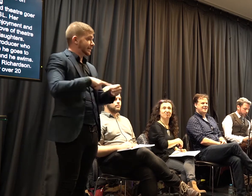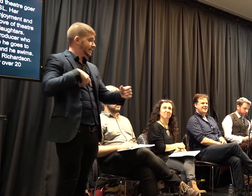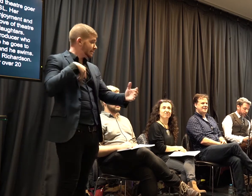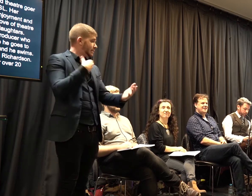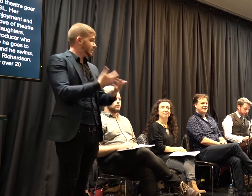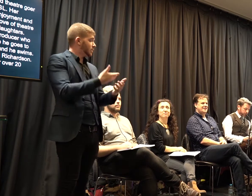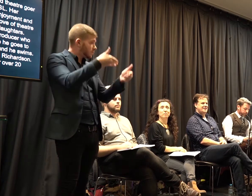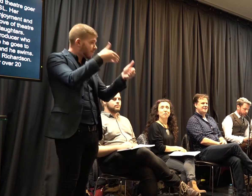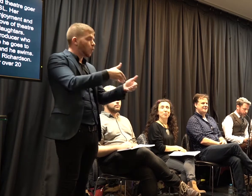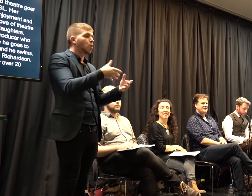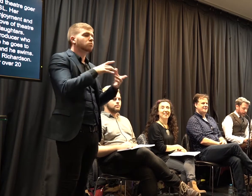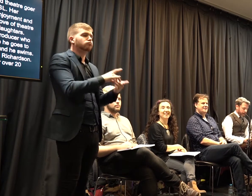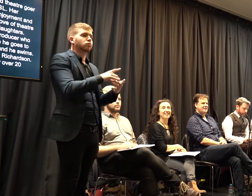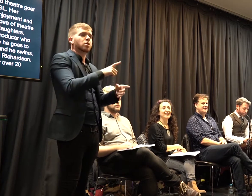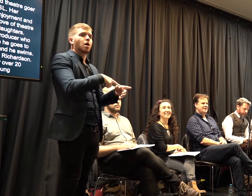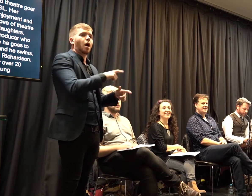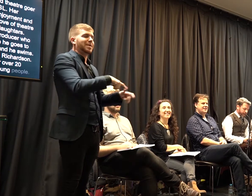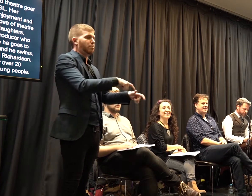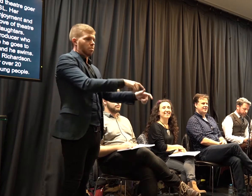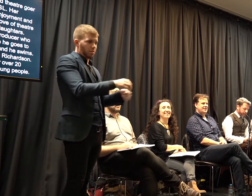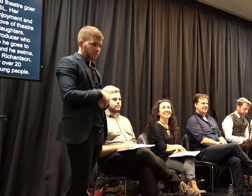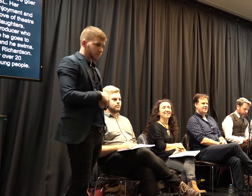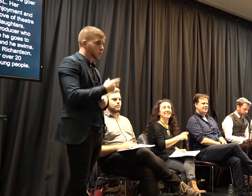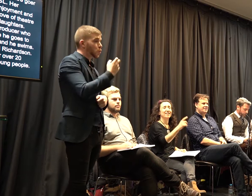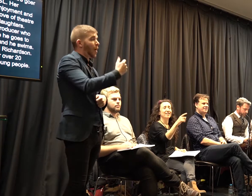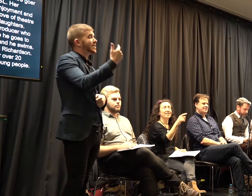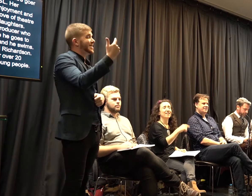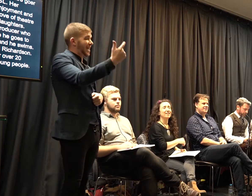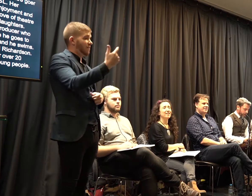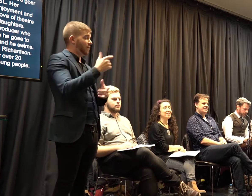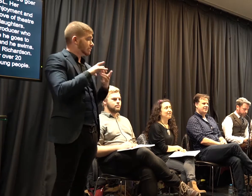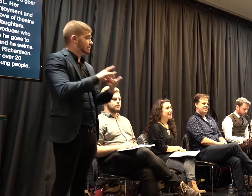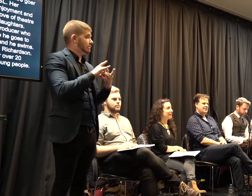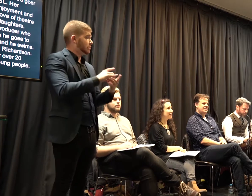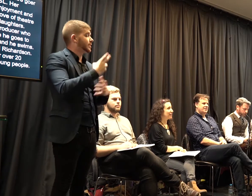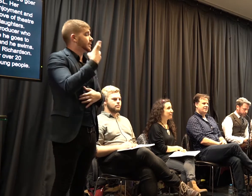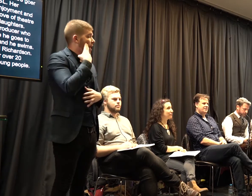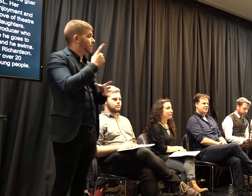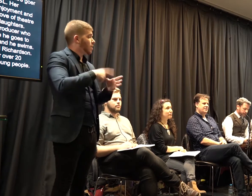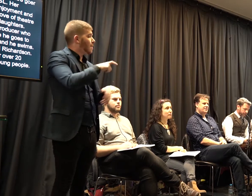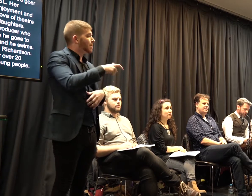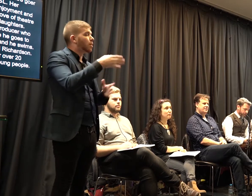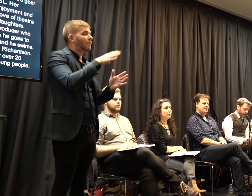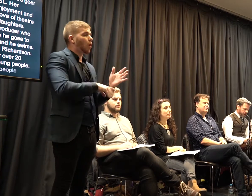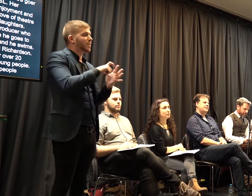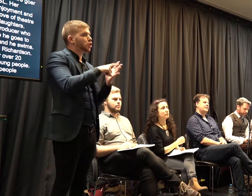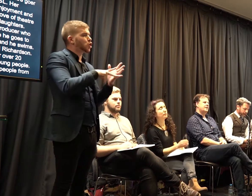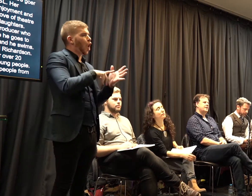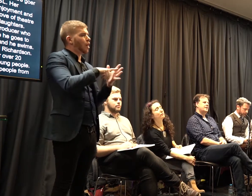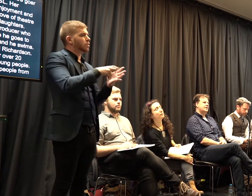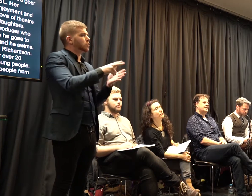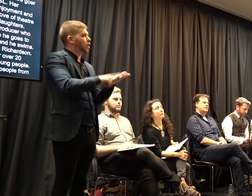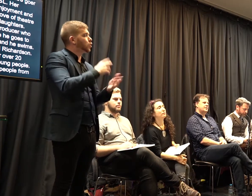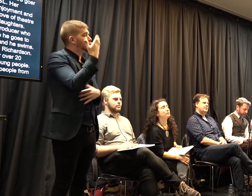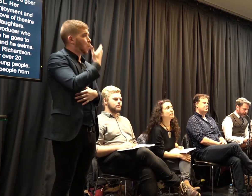focus on work with young people. In 2007, he started to work with deaf young people from Donaldson's in Edinburgh, and then